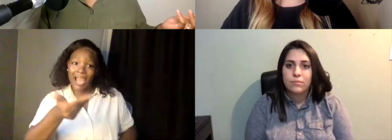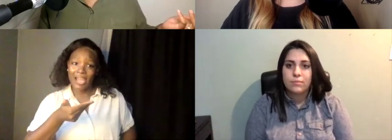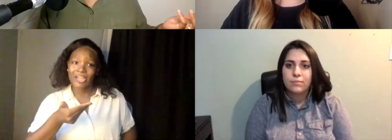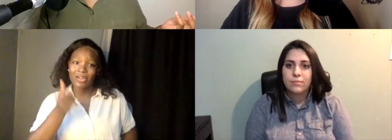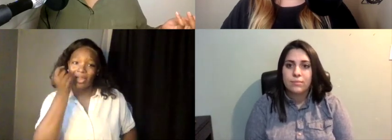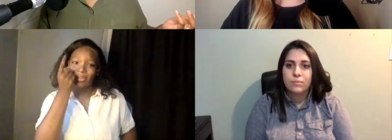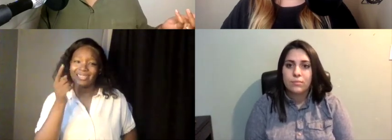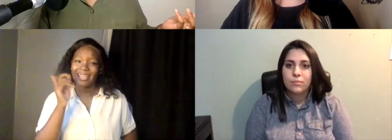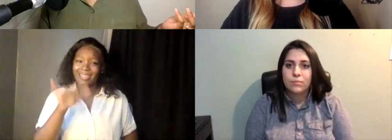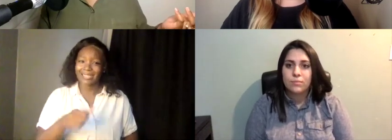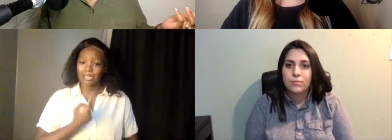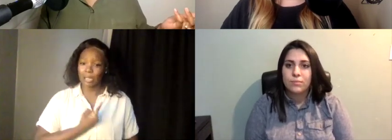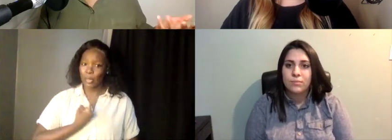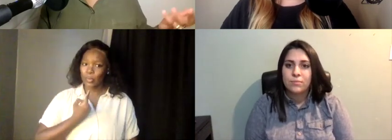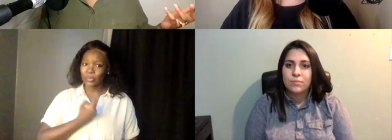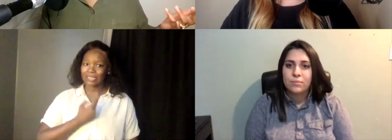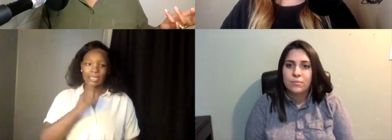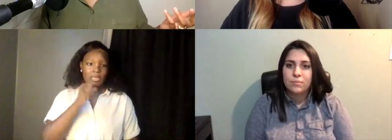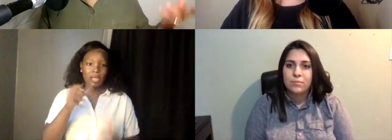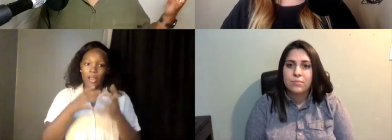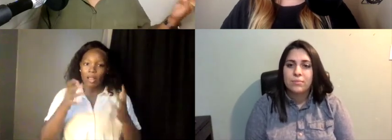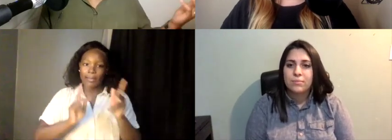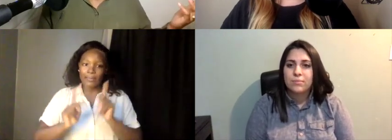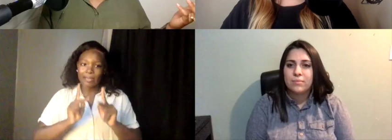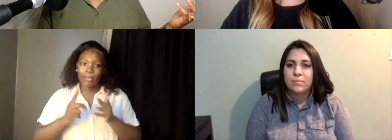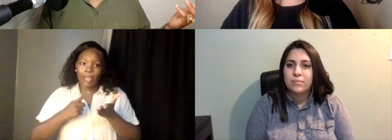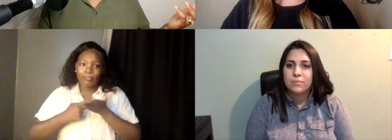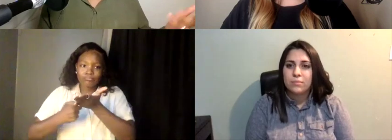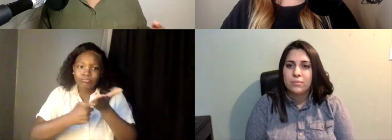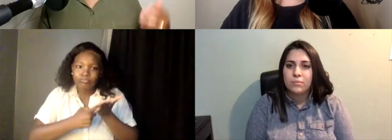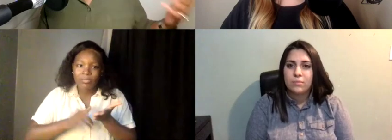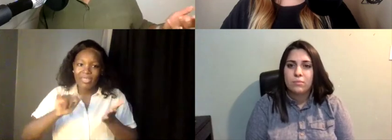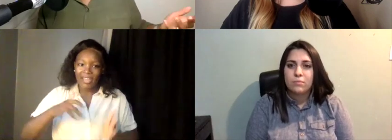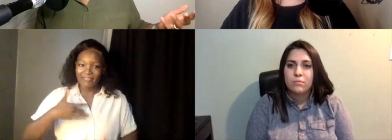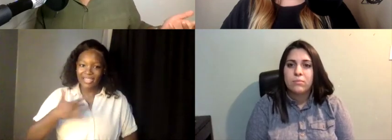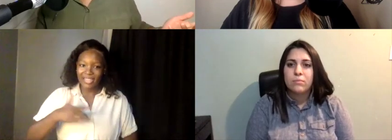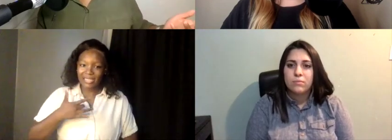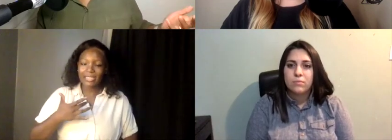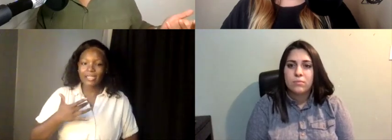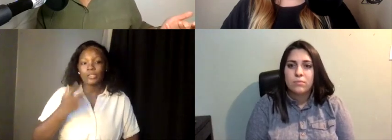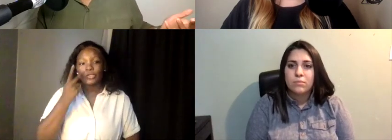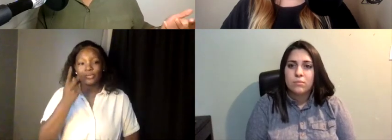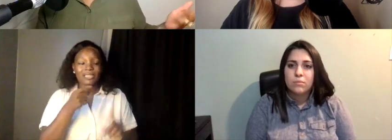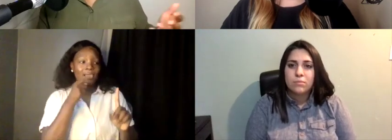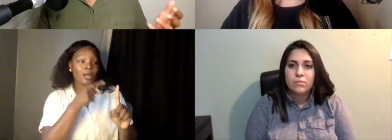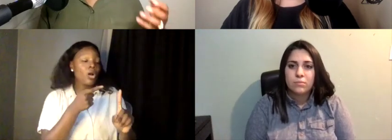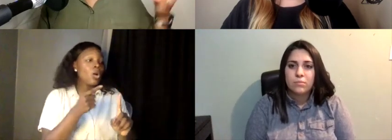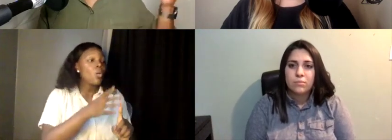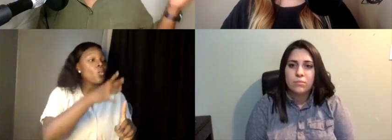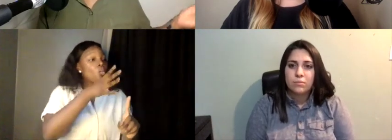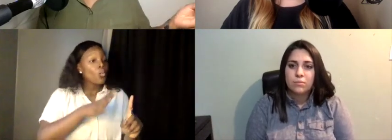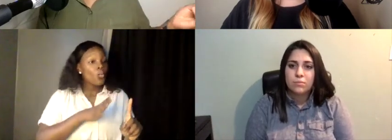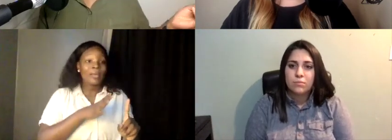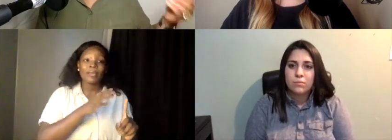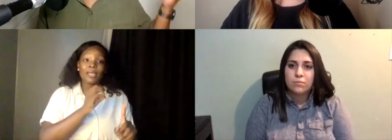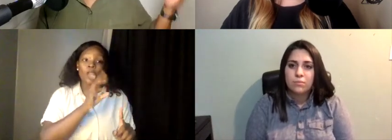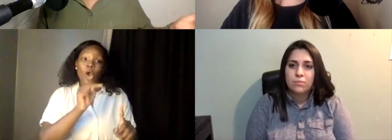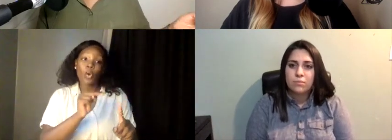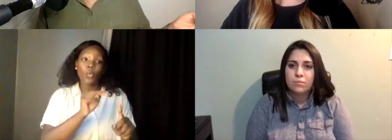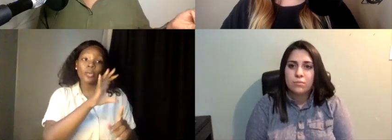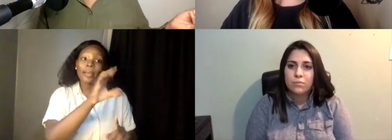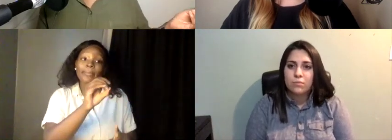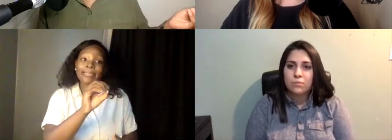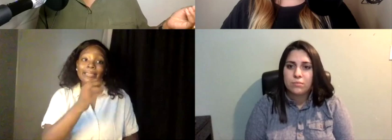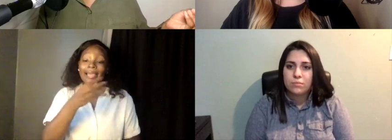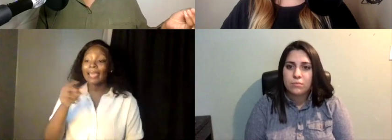lot. You know, you see now, like, oh, women owned companies and minority owned companies. That was not a thing even, like, 10